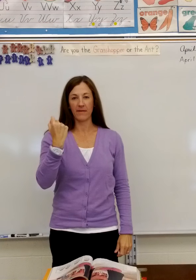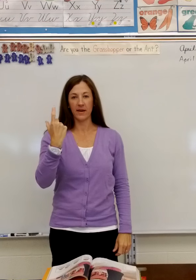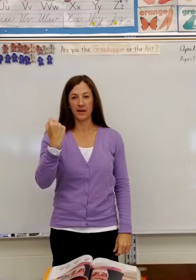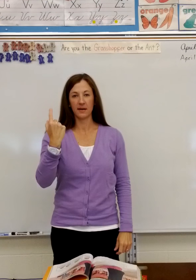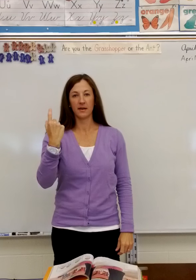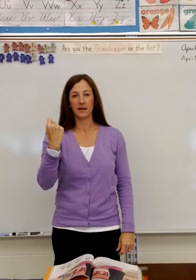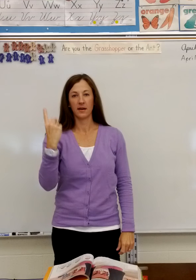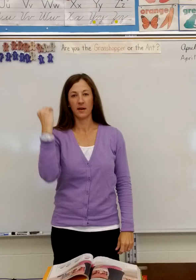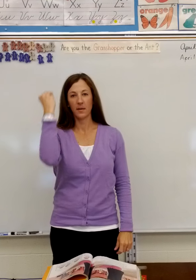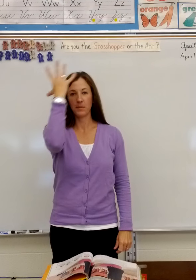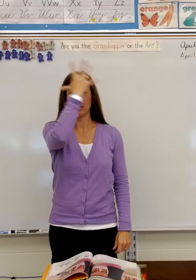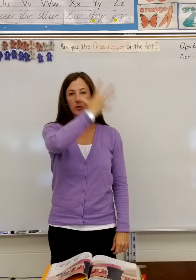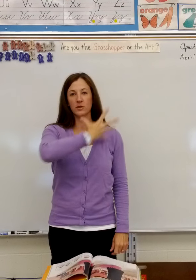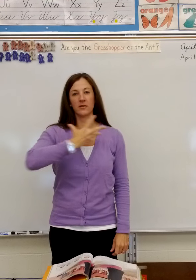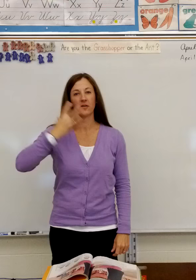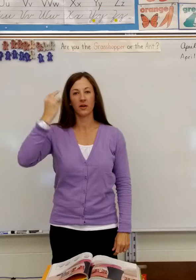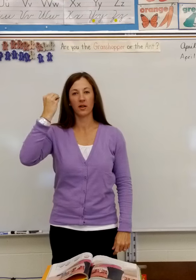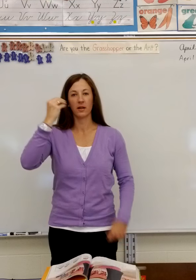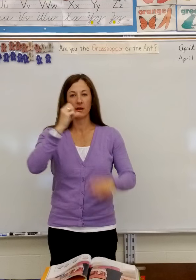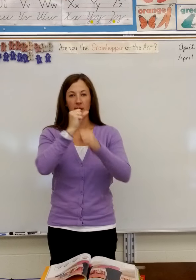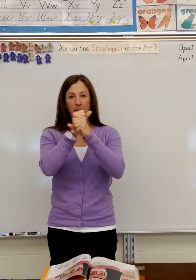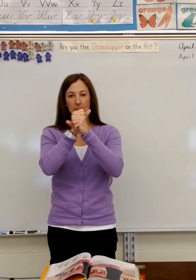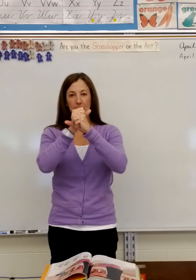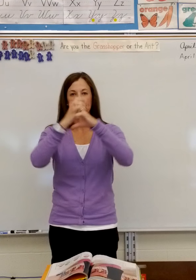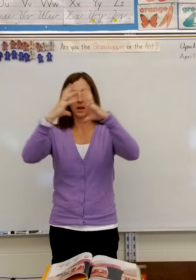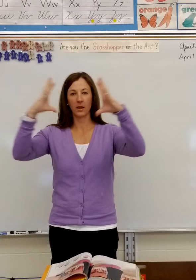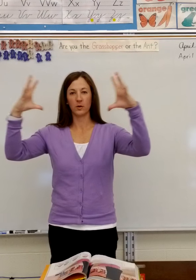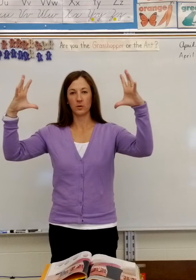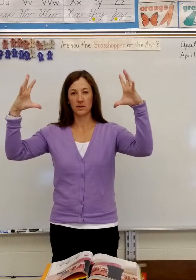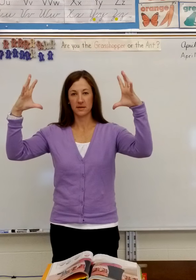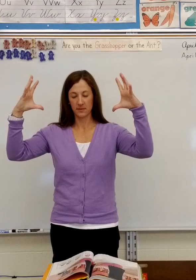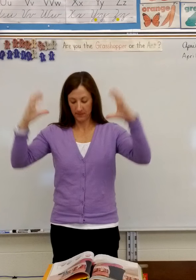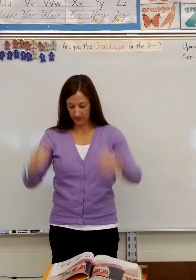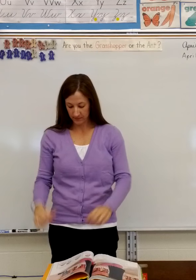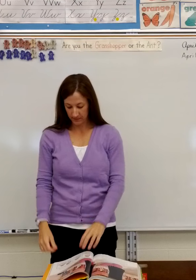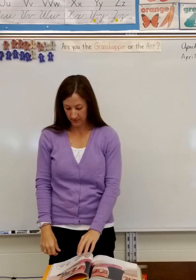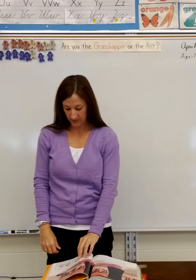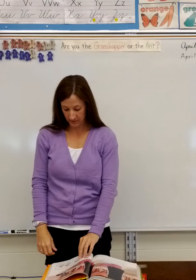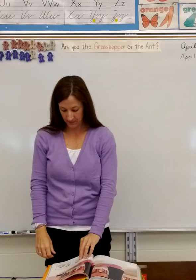11 beautiful balloons.